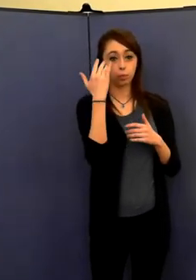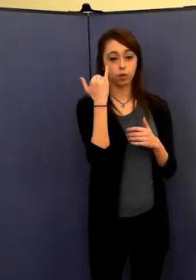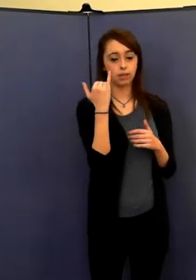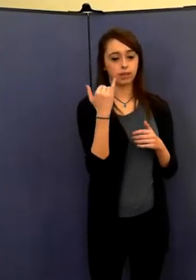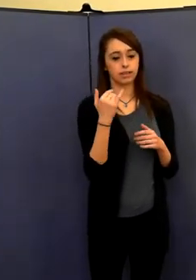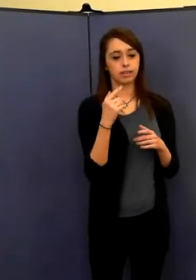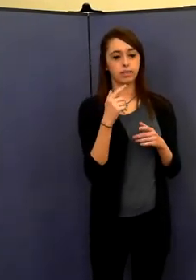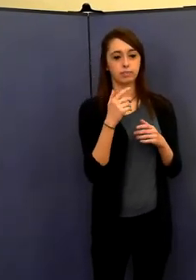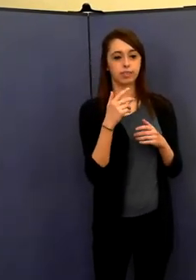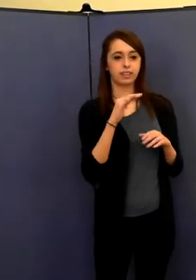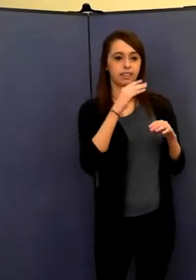be.